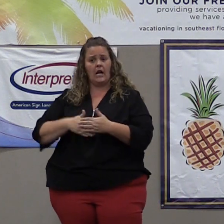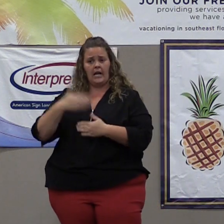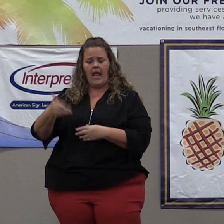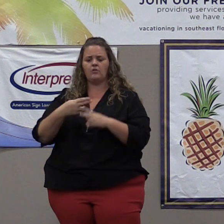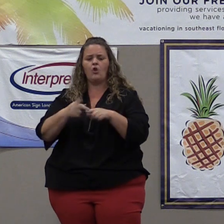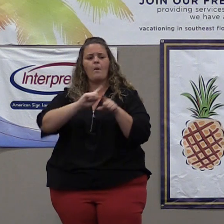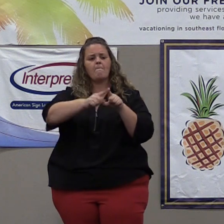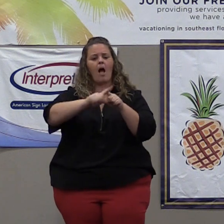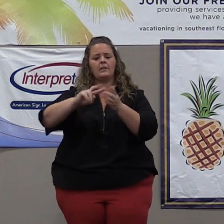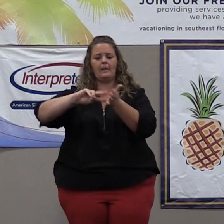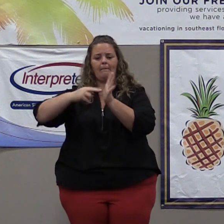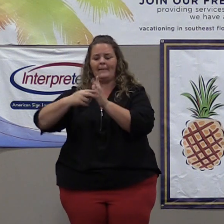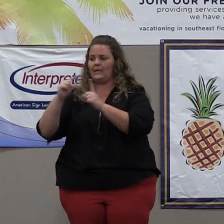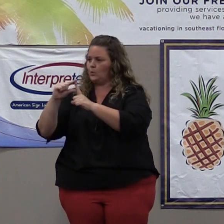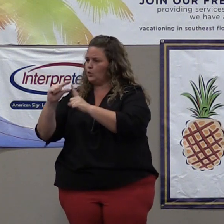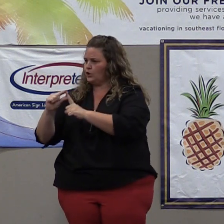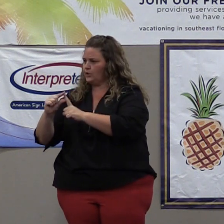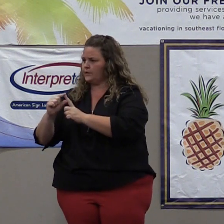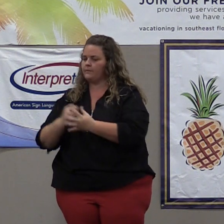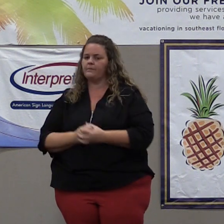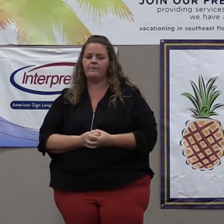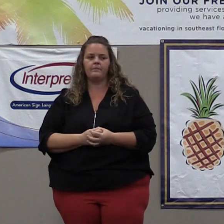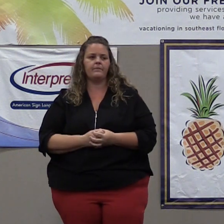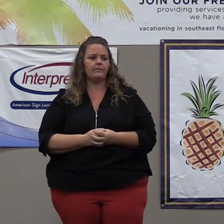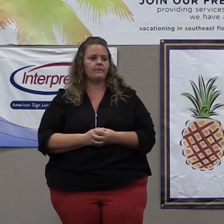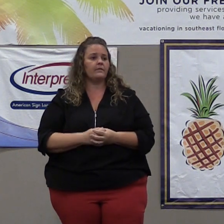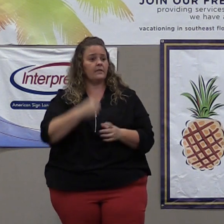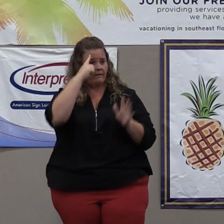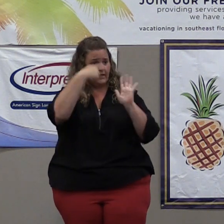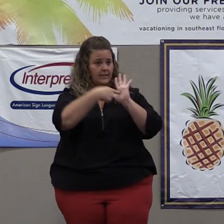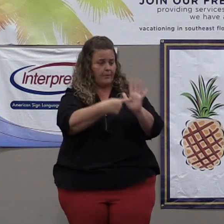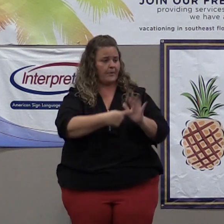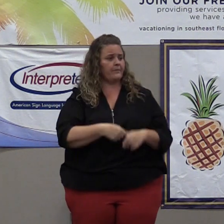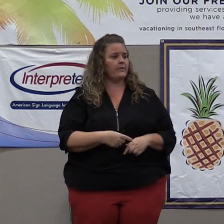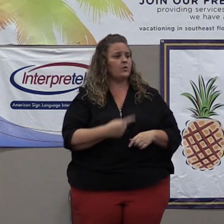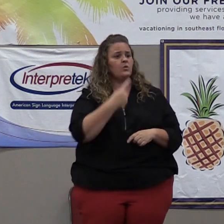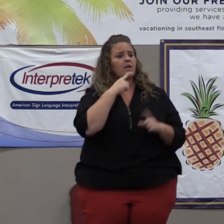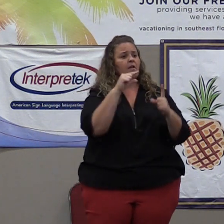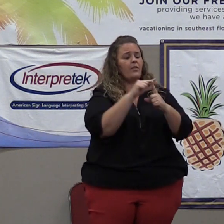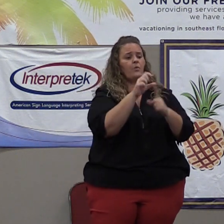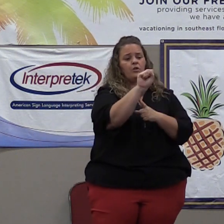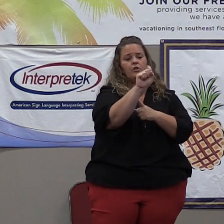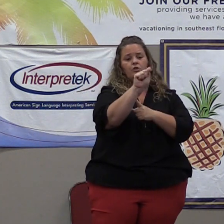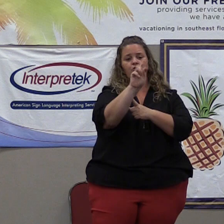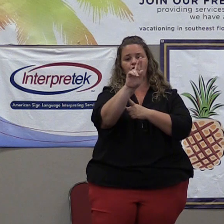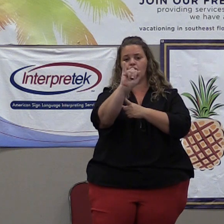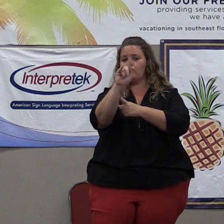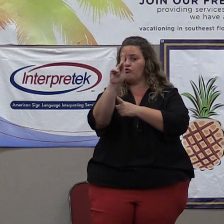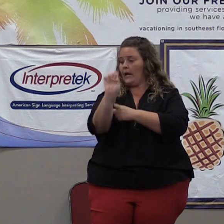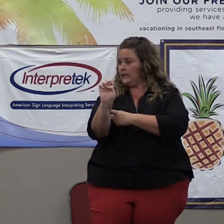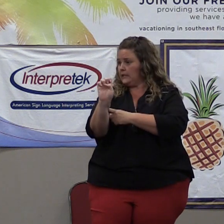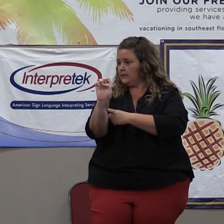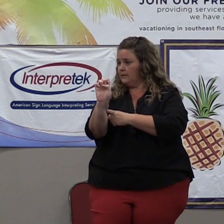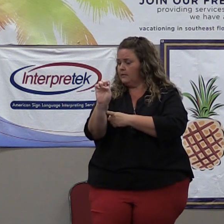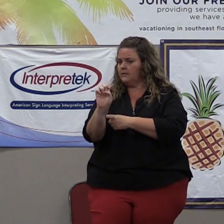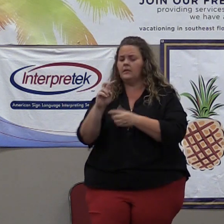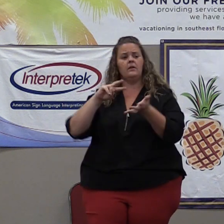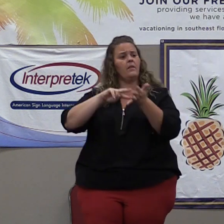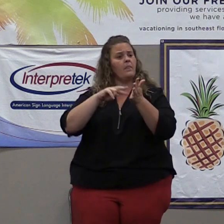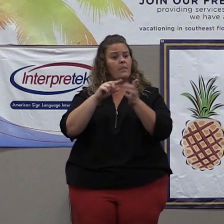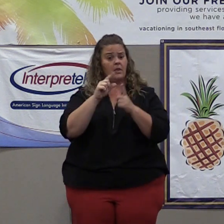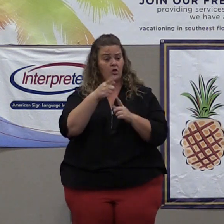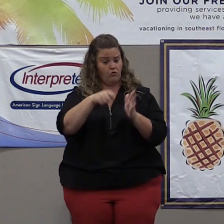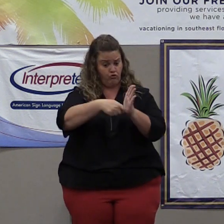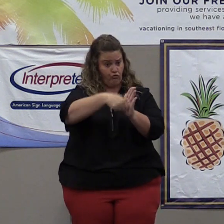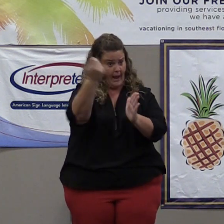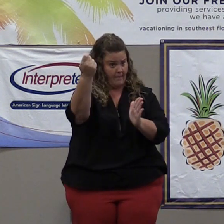called multiple meaning words. And for example, if we were to say the word strike, well, what word strike? Did you strike